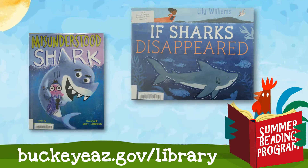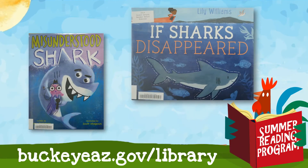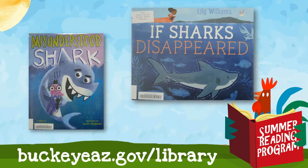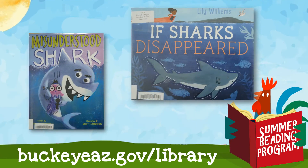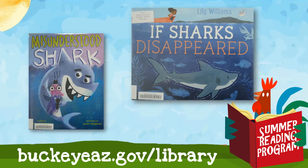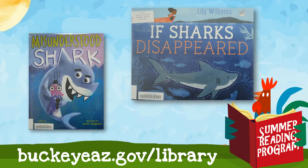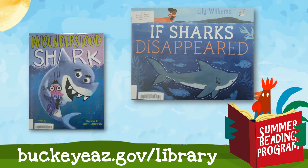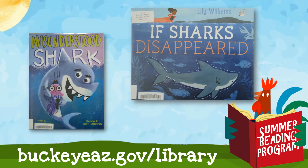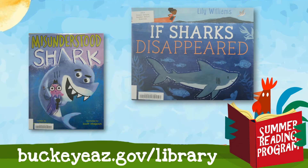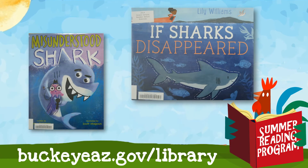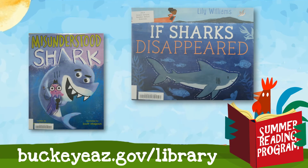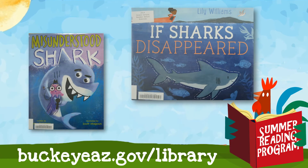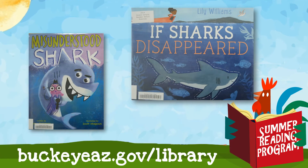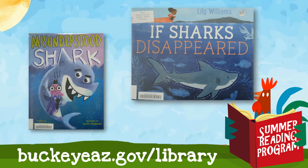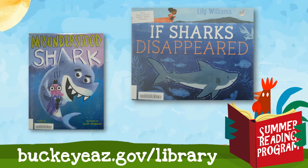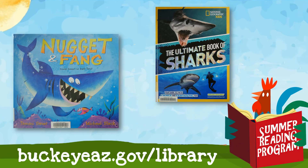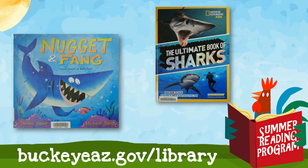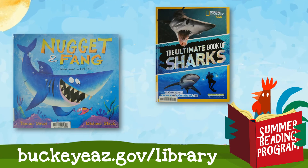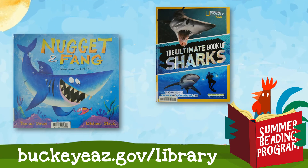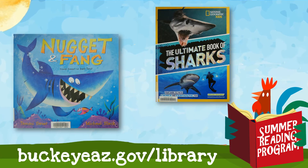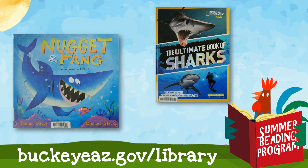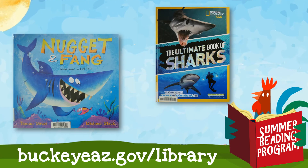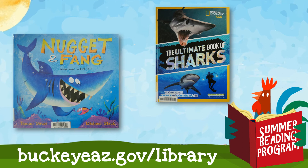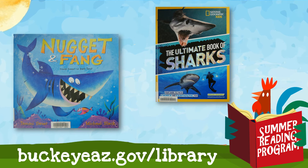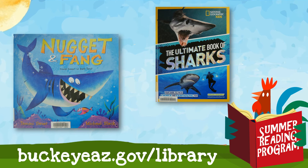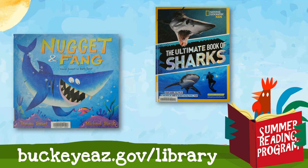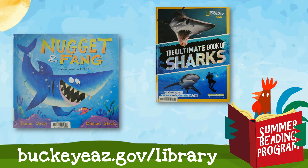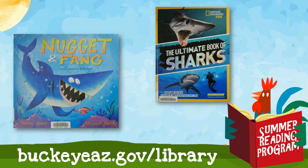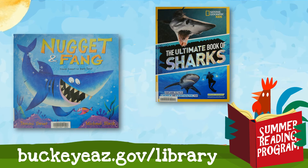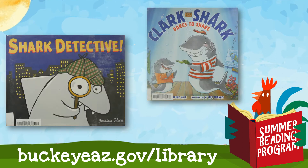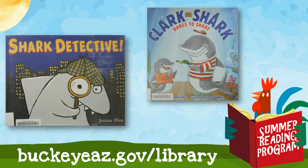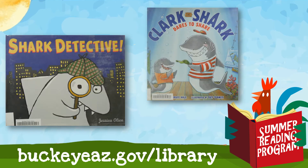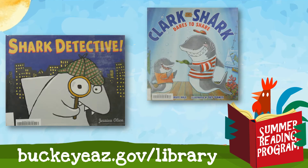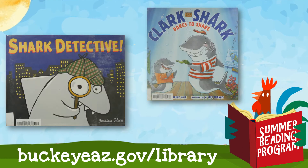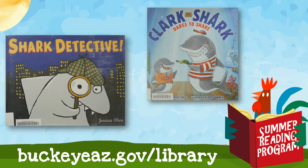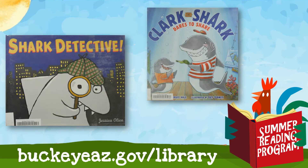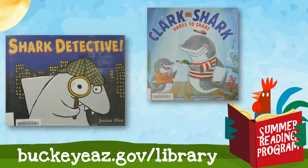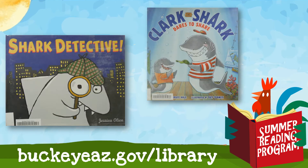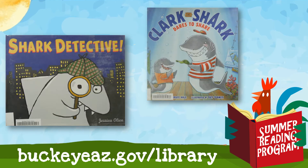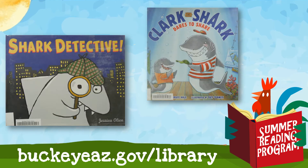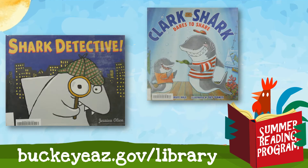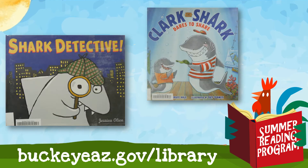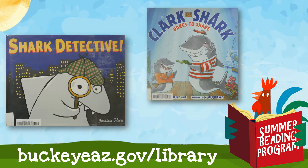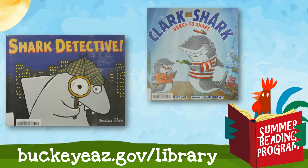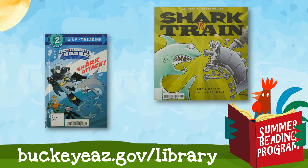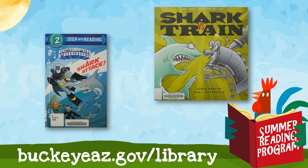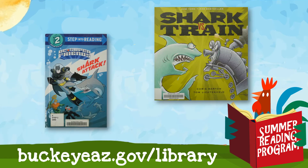Here are some books featuring our animal of the week, available at your library. Visit our website for more